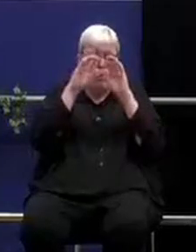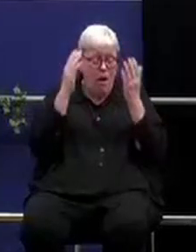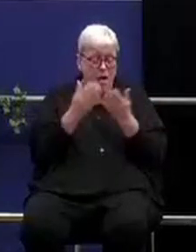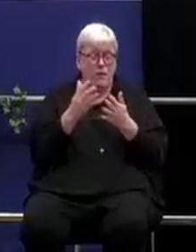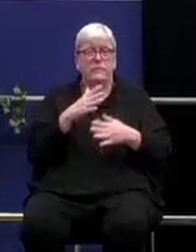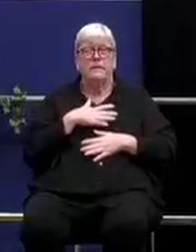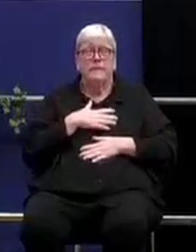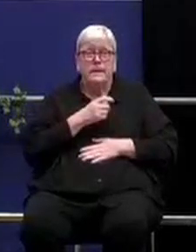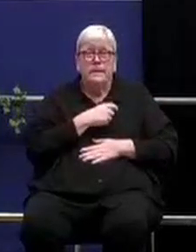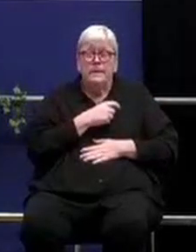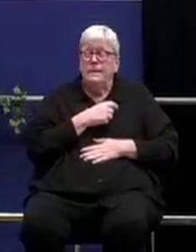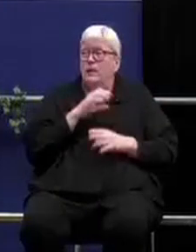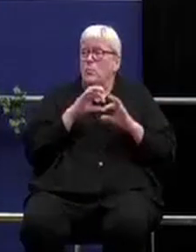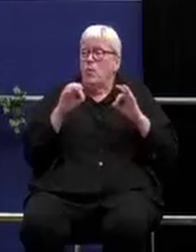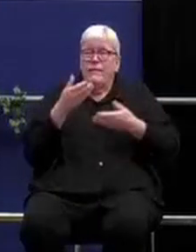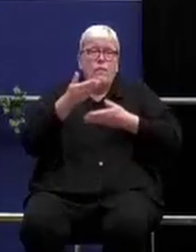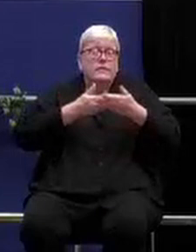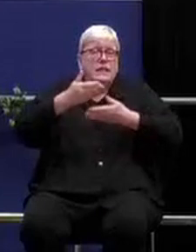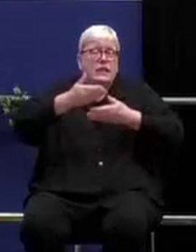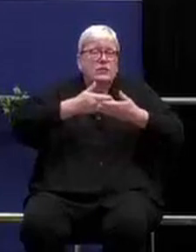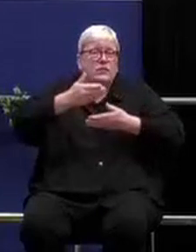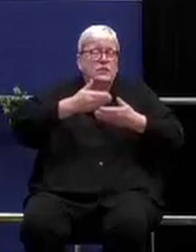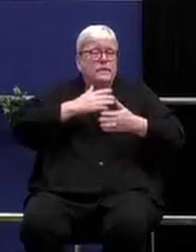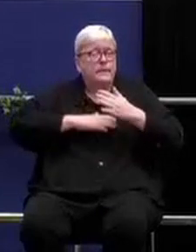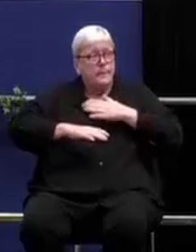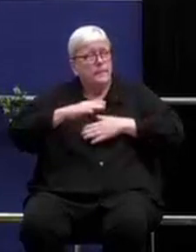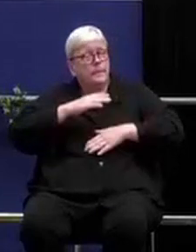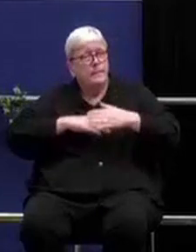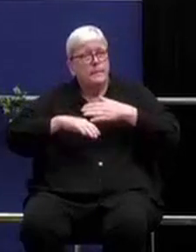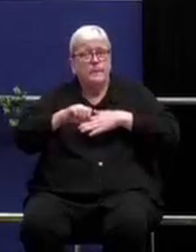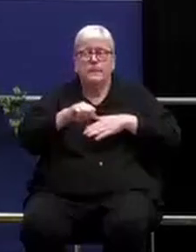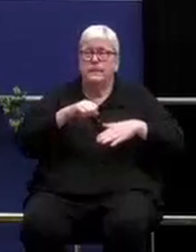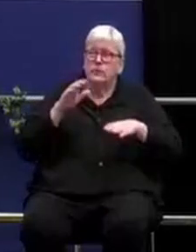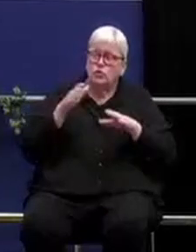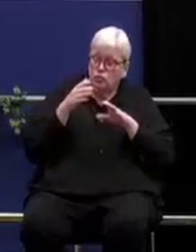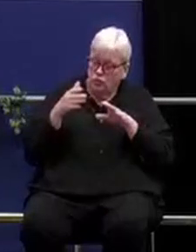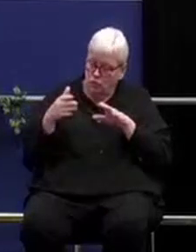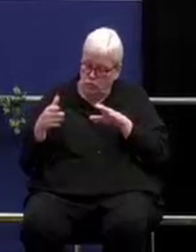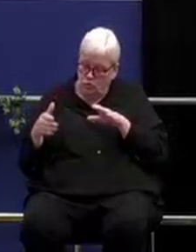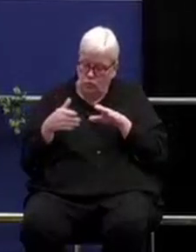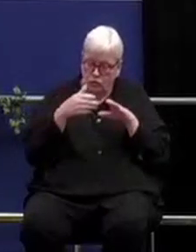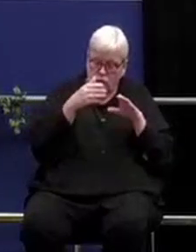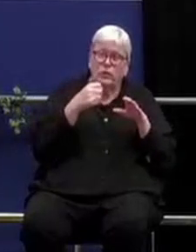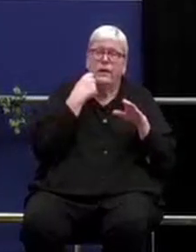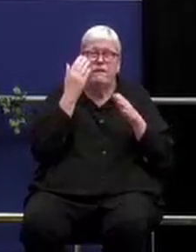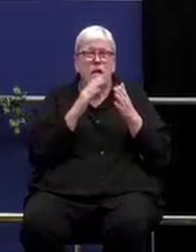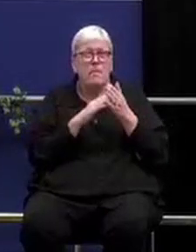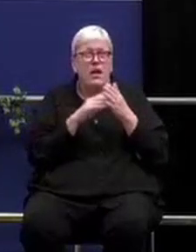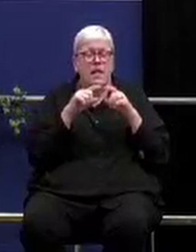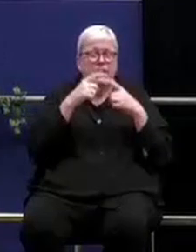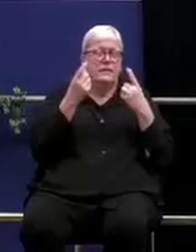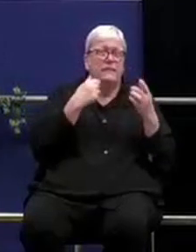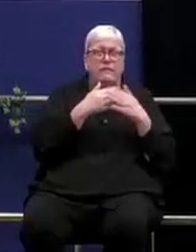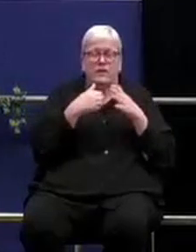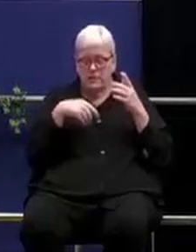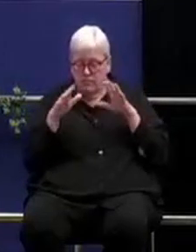a private consultation. There was a calendar in one of the drawers, and I flicked through its pages. Each month was a different breed of dog,